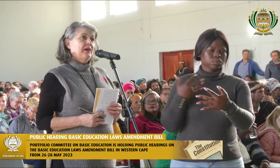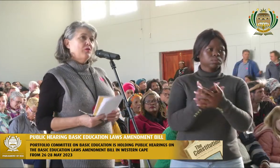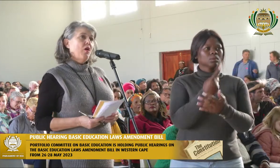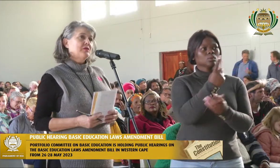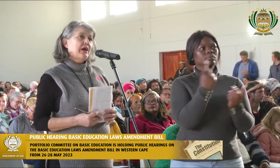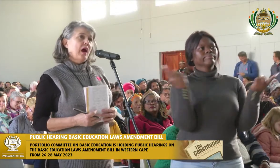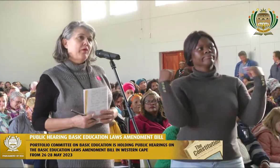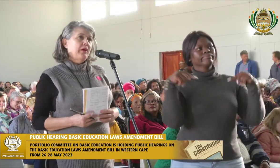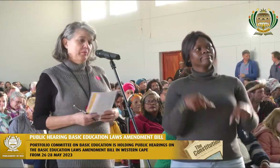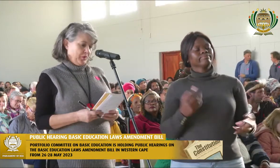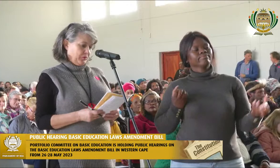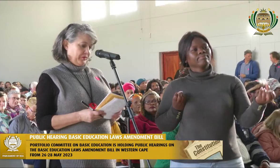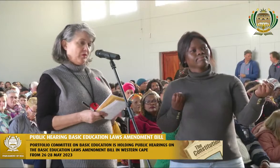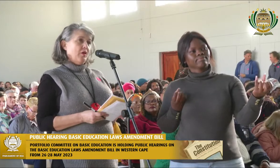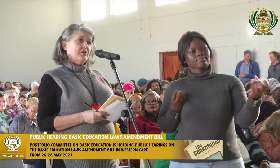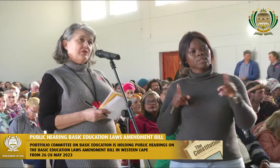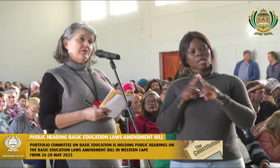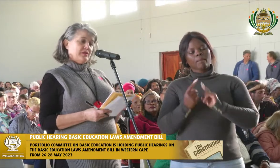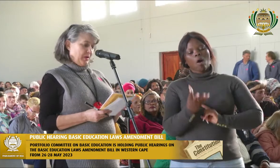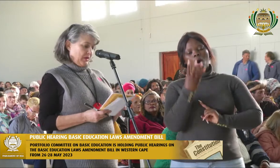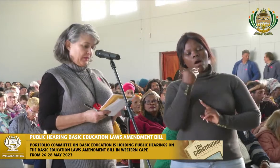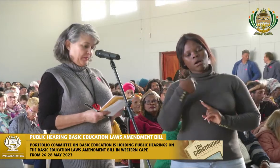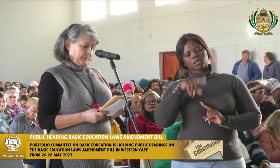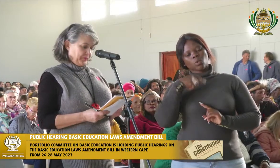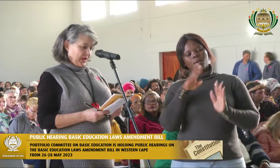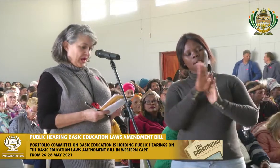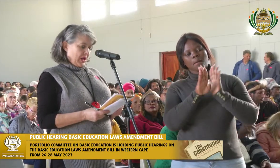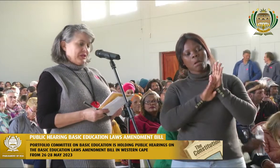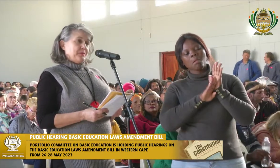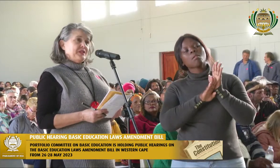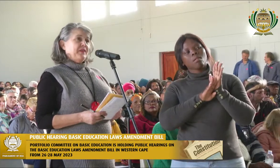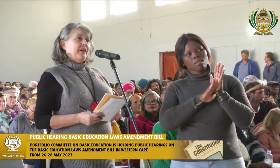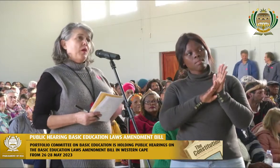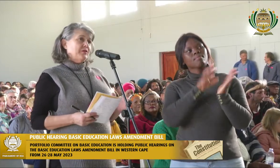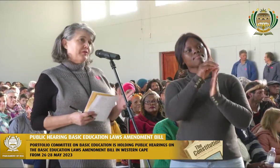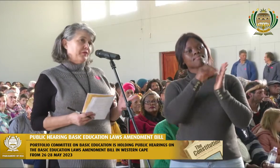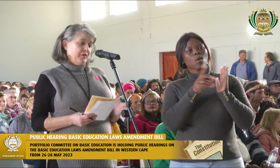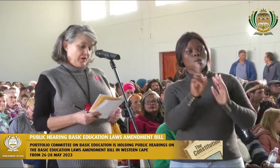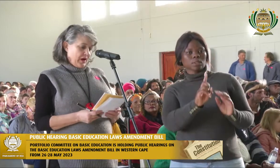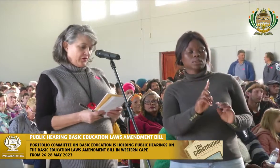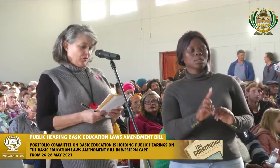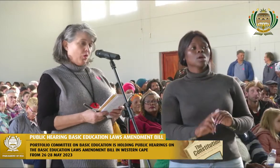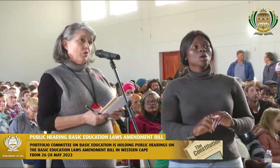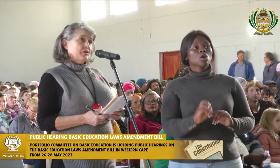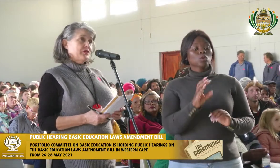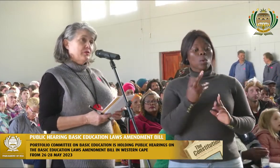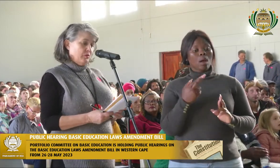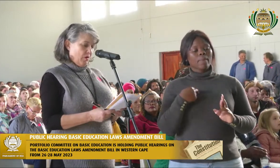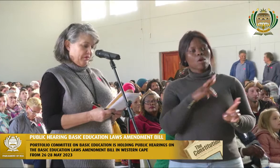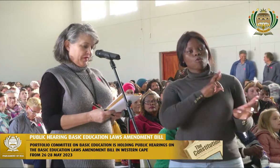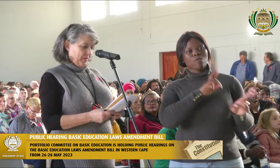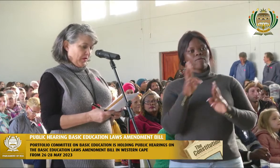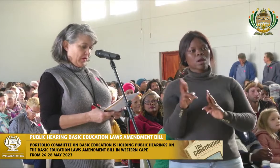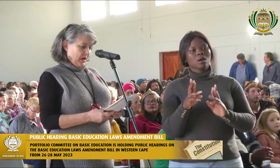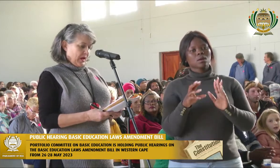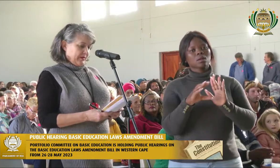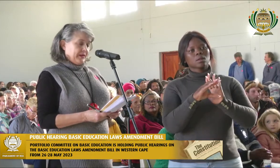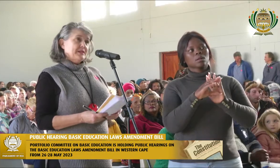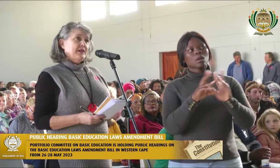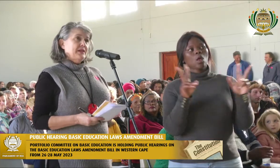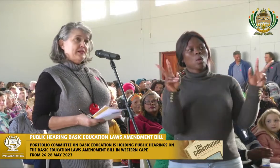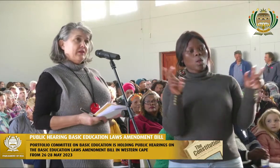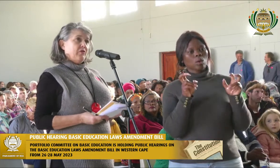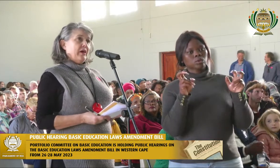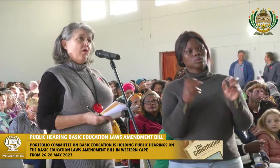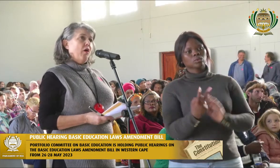us and to ask our input with regards to this bill. Specifically, I want to refer now to Clause 2 of the bill